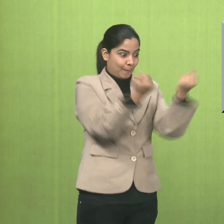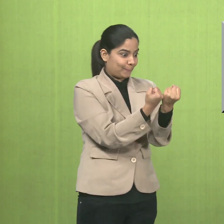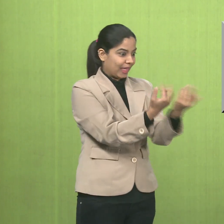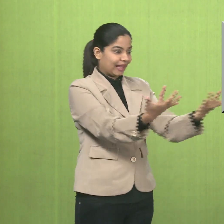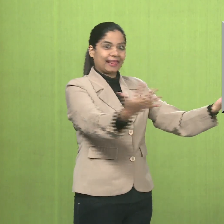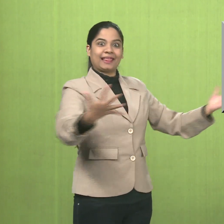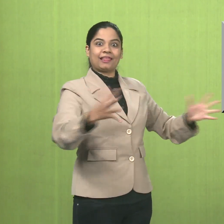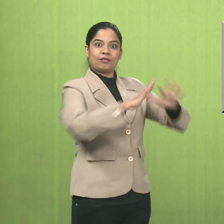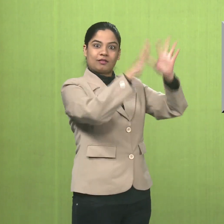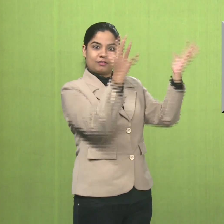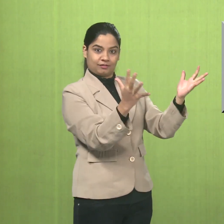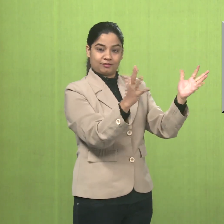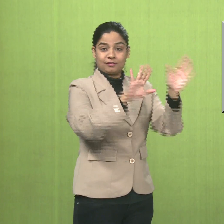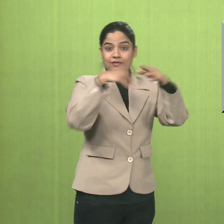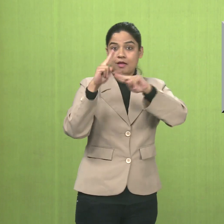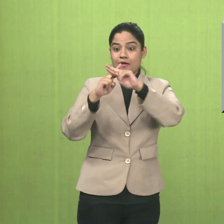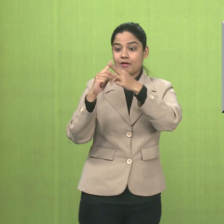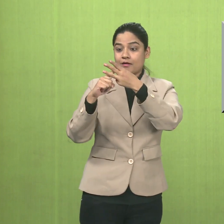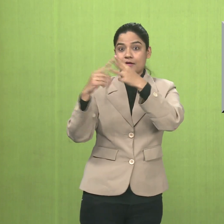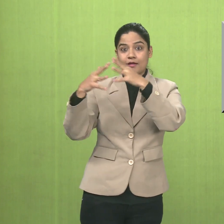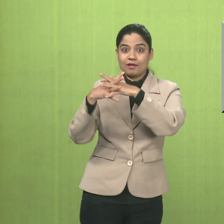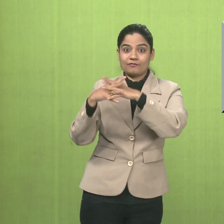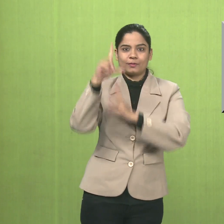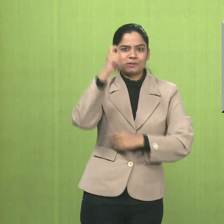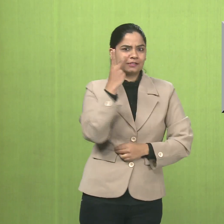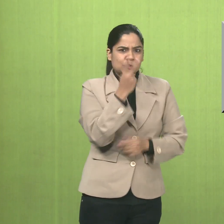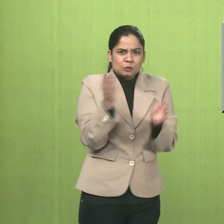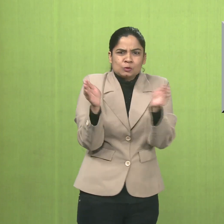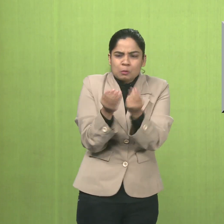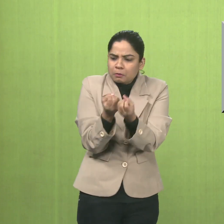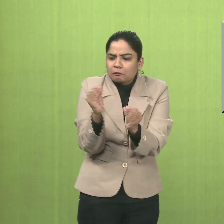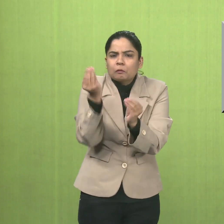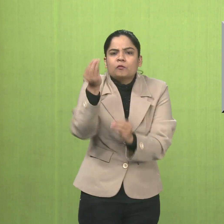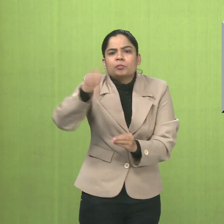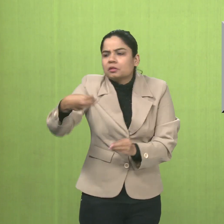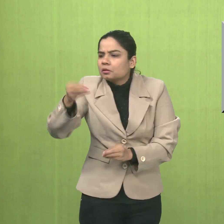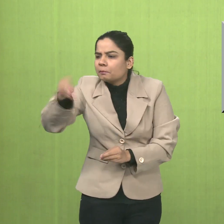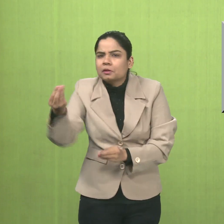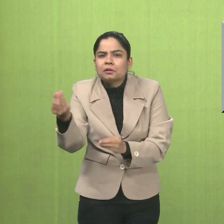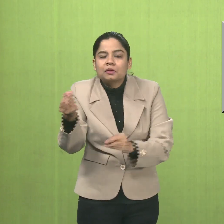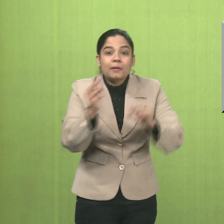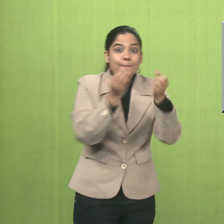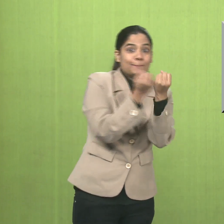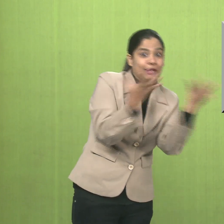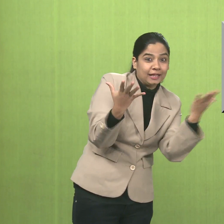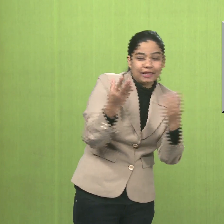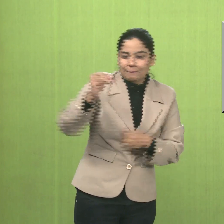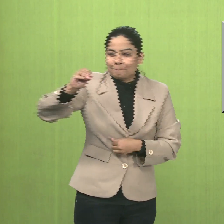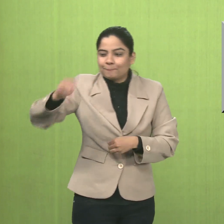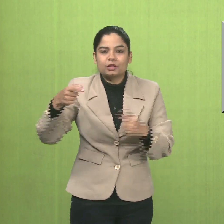there's a large number of fruits. Few is a small number. As you can see from the picture, few number of fruits. So